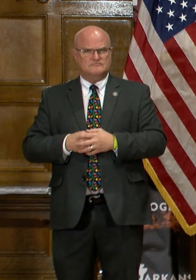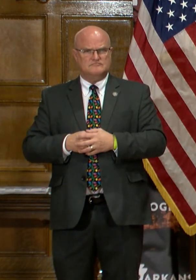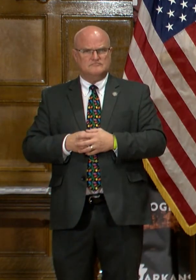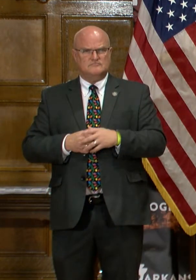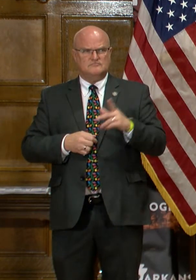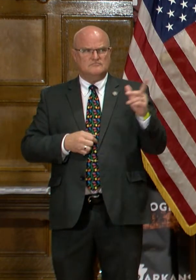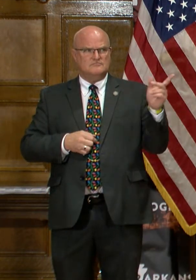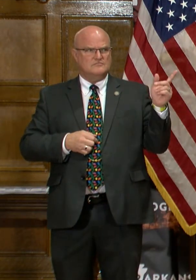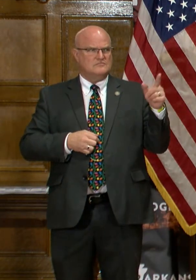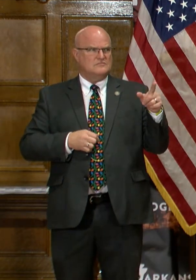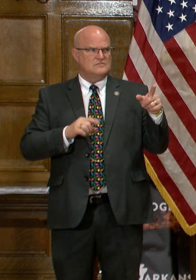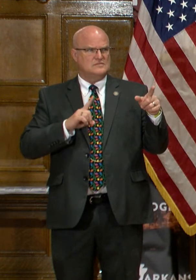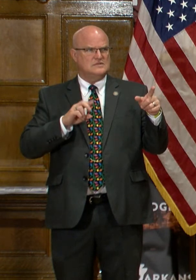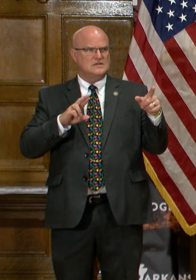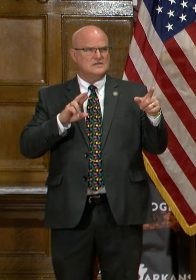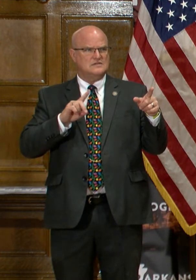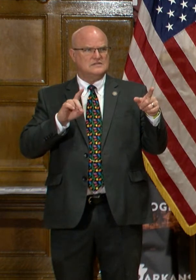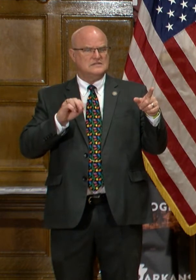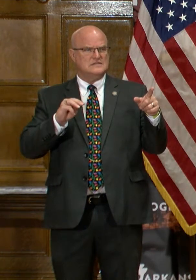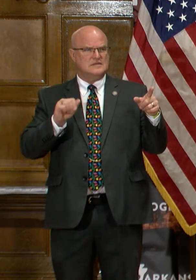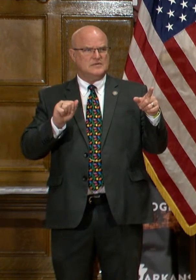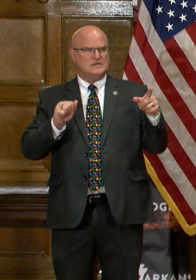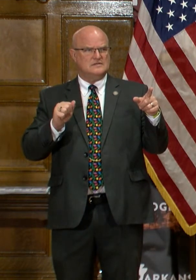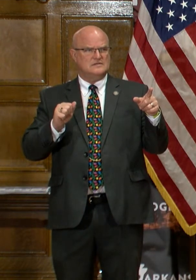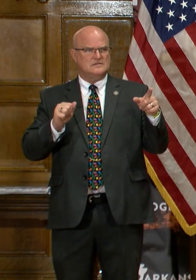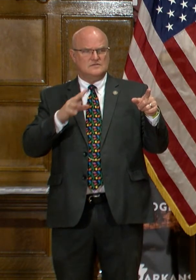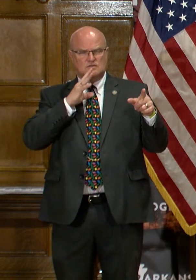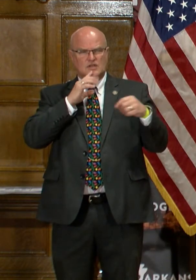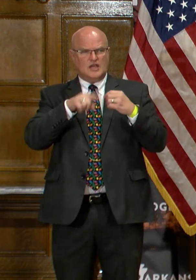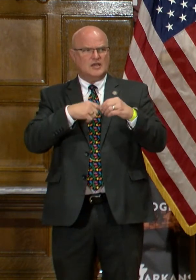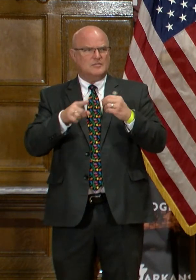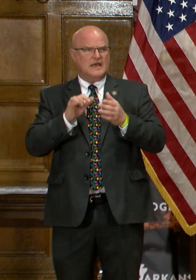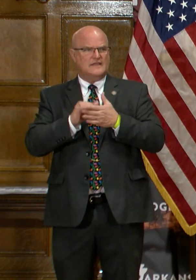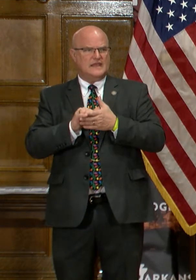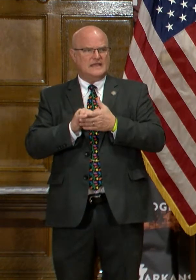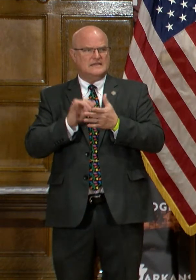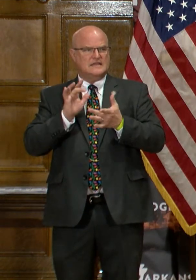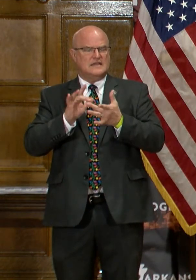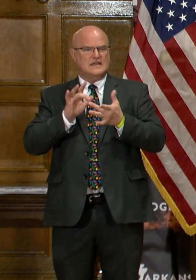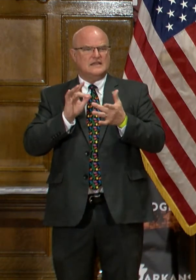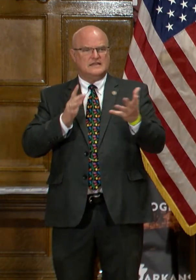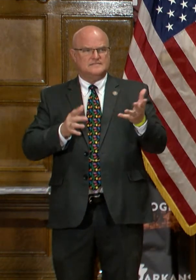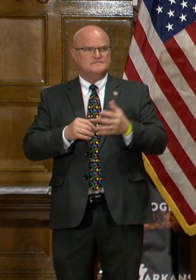Dr. Sima has that. Dr. Sima, do you want to talk about our contact trace? Yep, it's